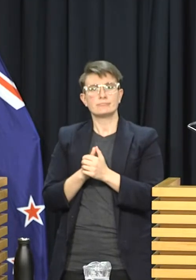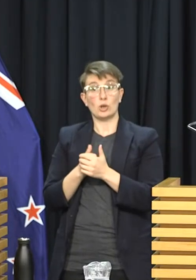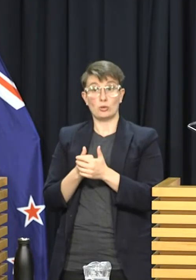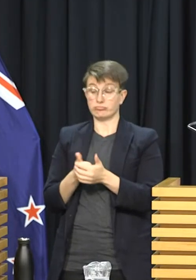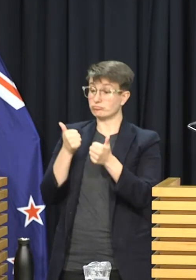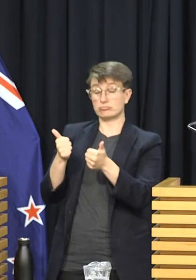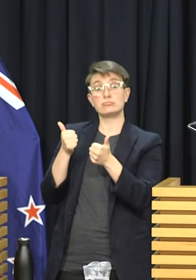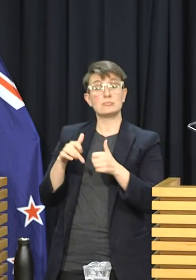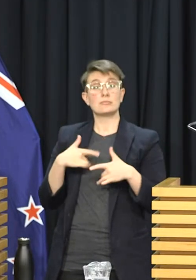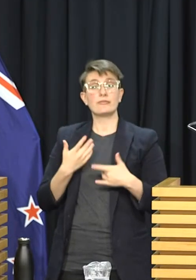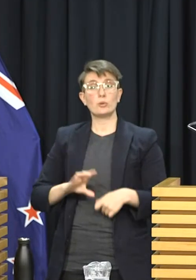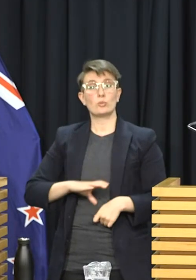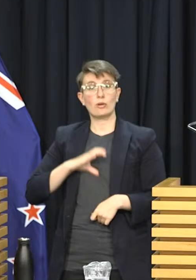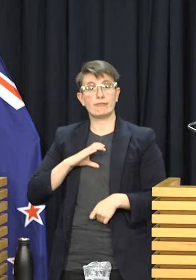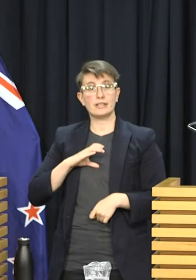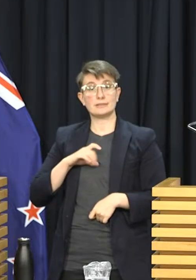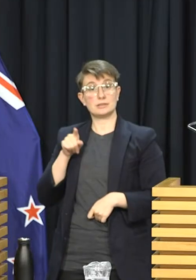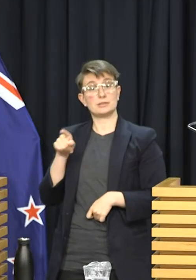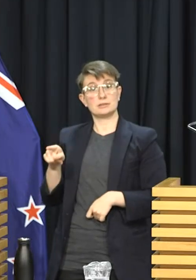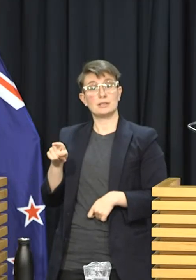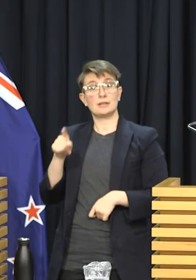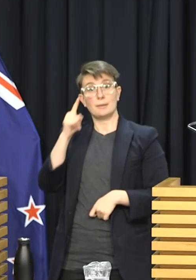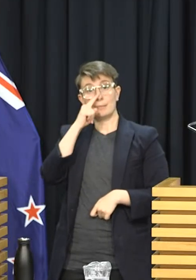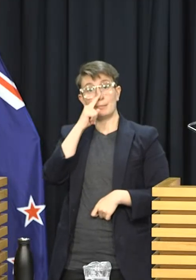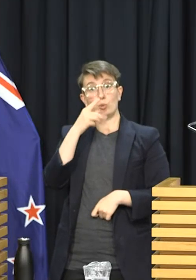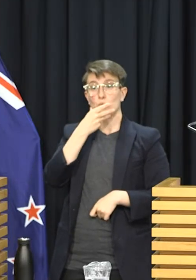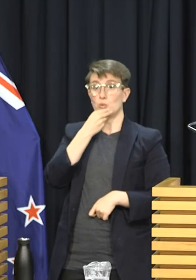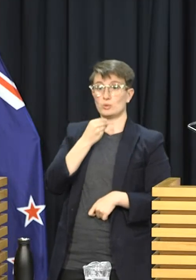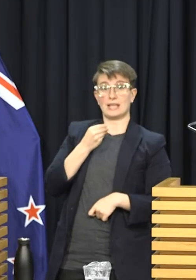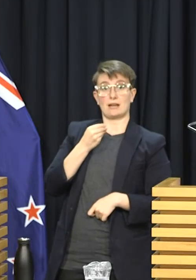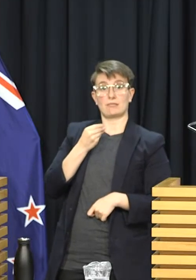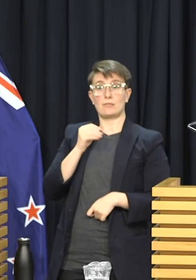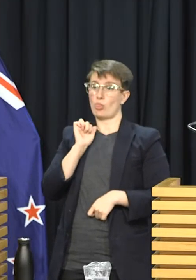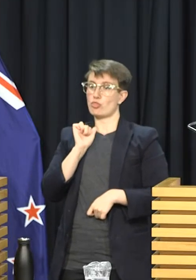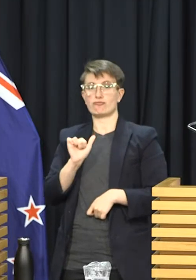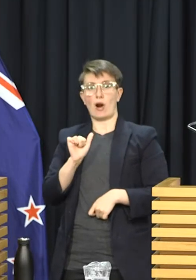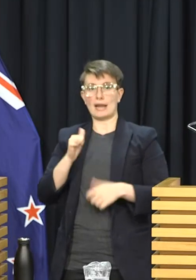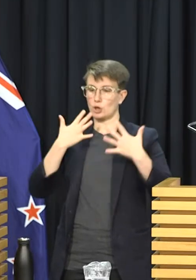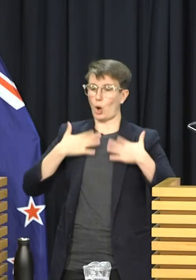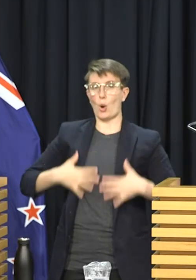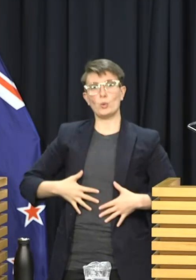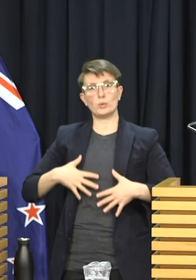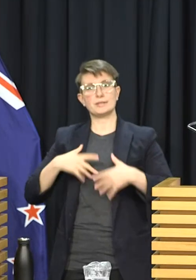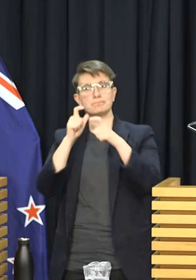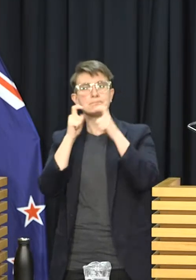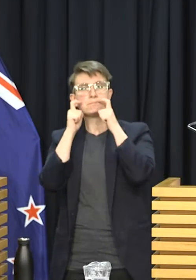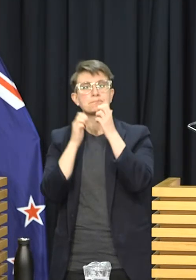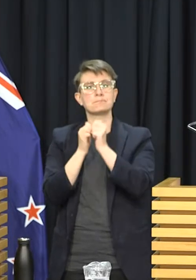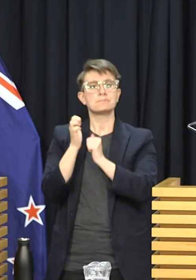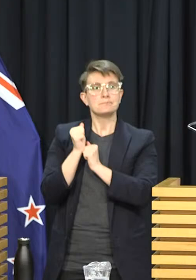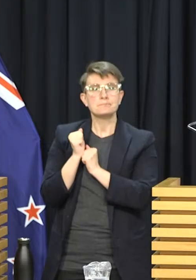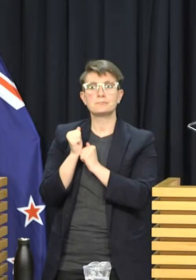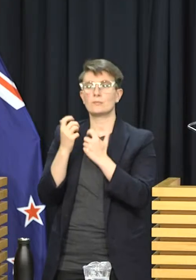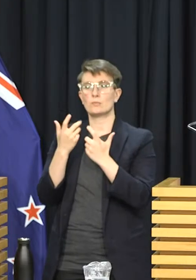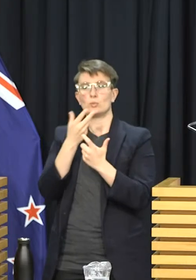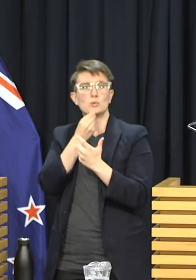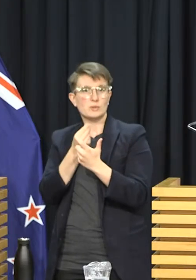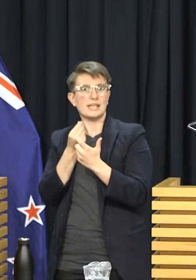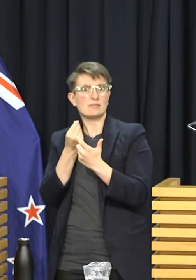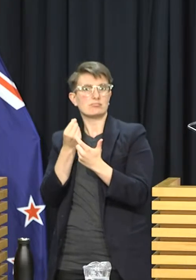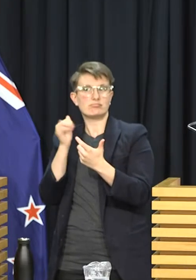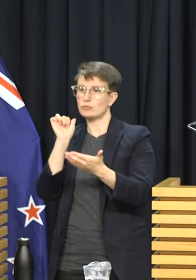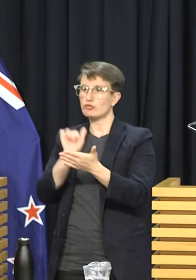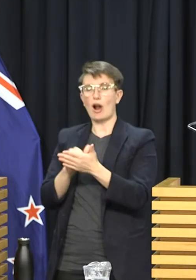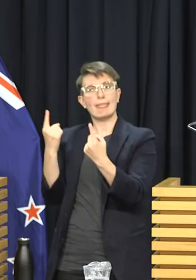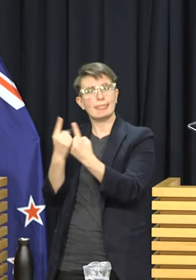confidence that the PPE and the IPC processes were being followed and were being used. In terms of the case